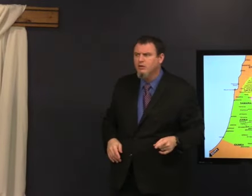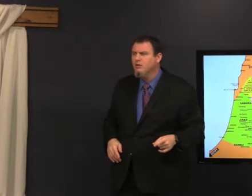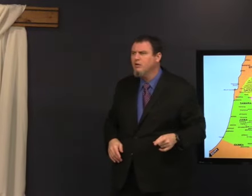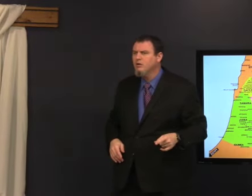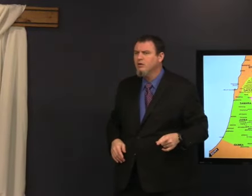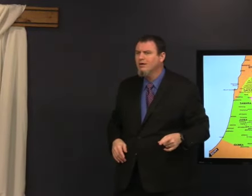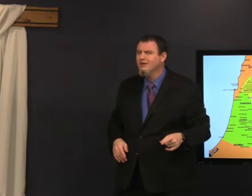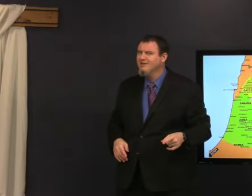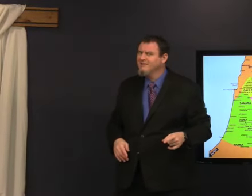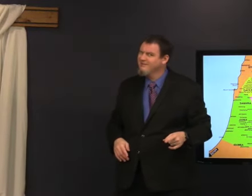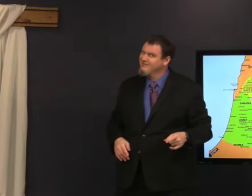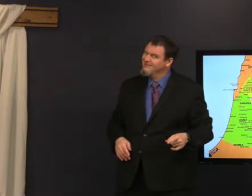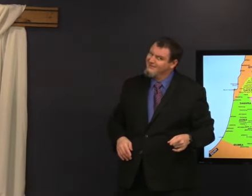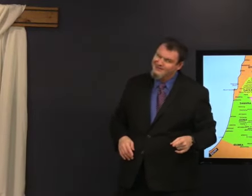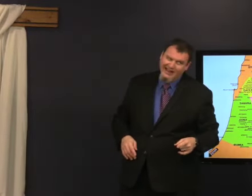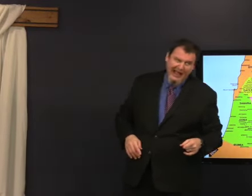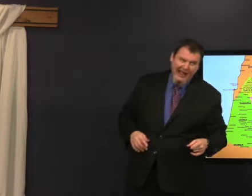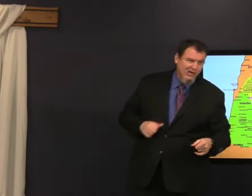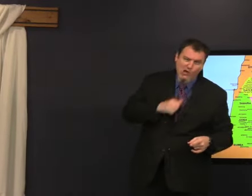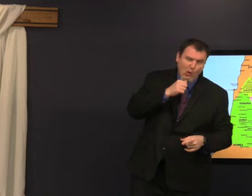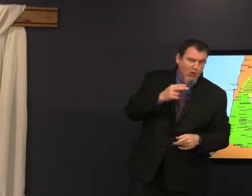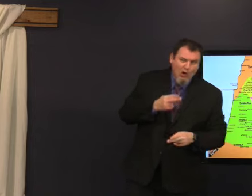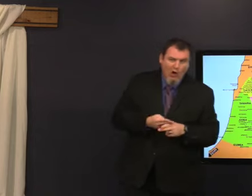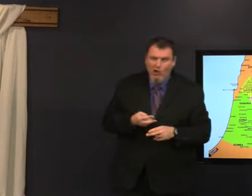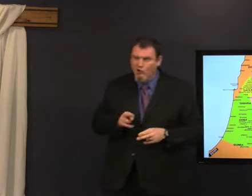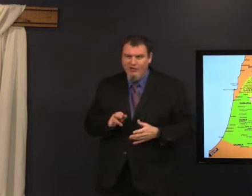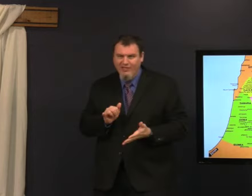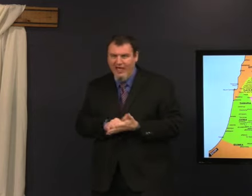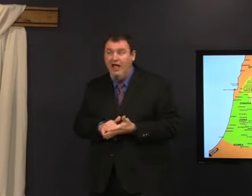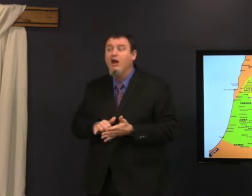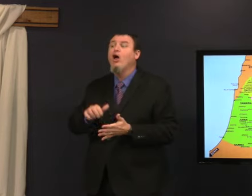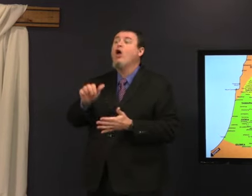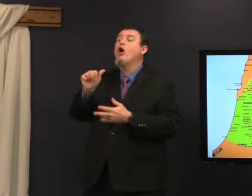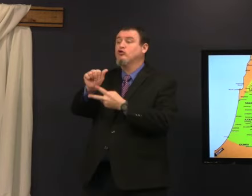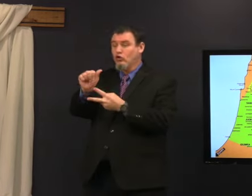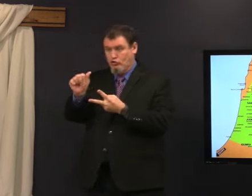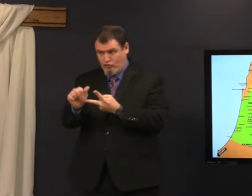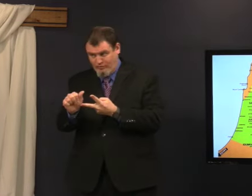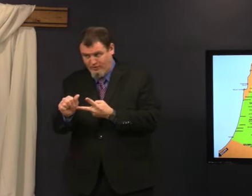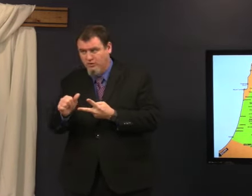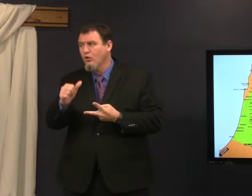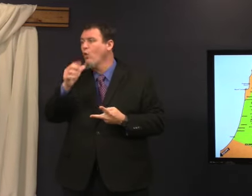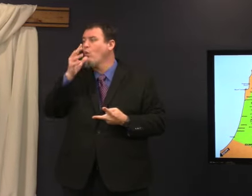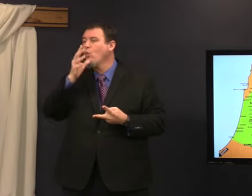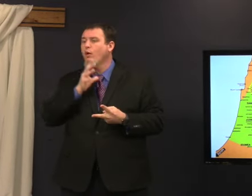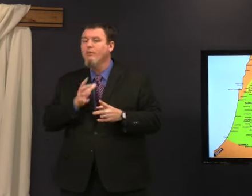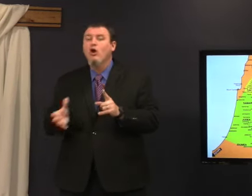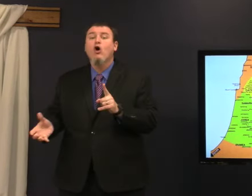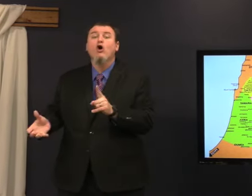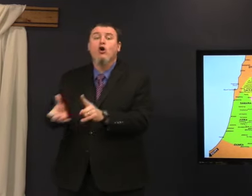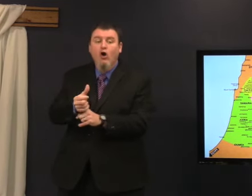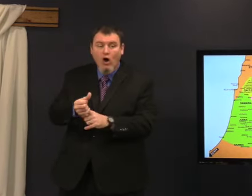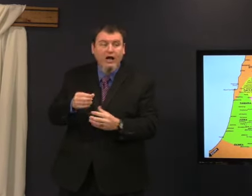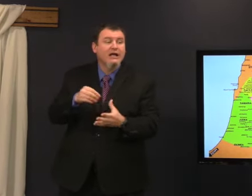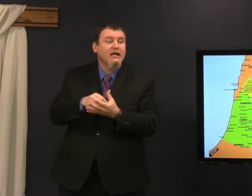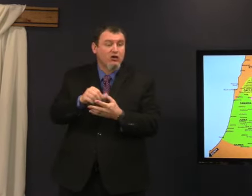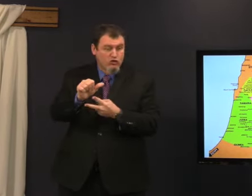And what happened when he was brought before the Pharisees? I wouldn't call it that. The woman who was captured